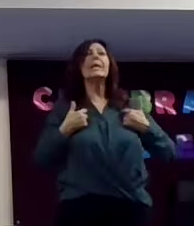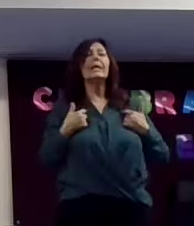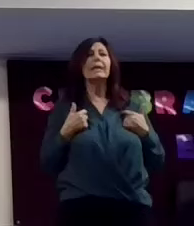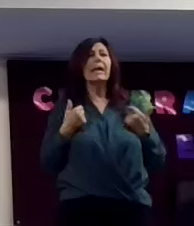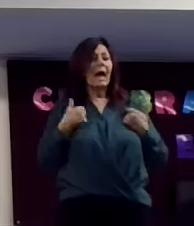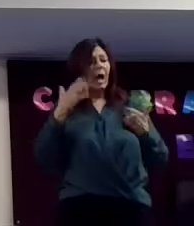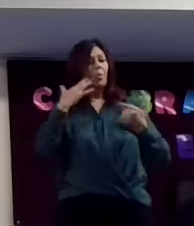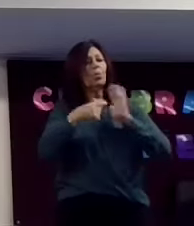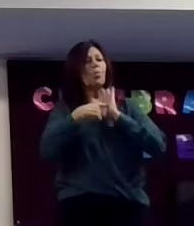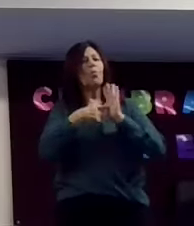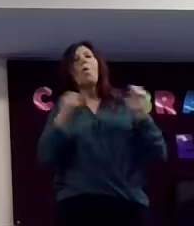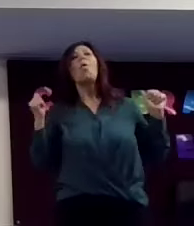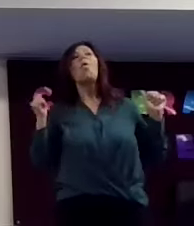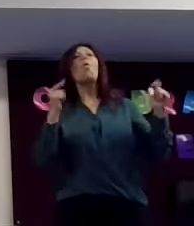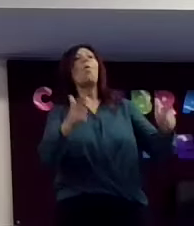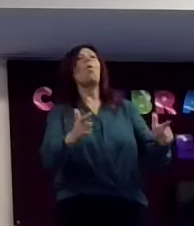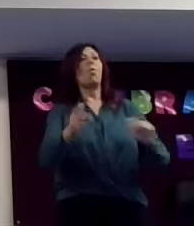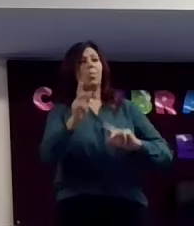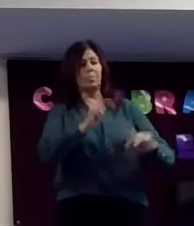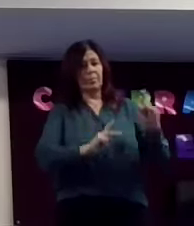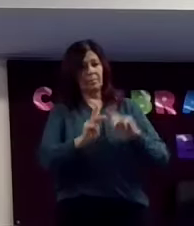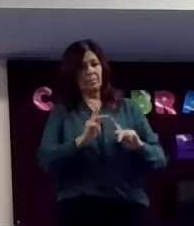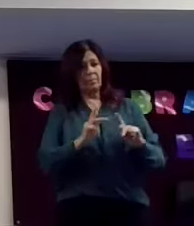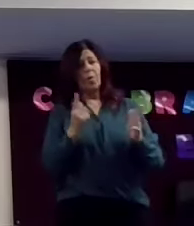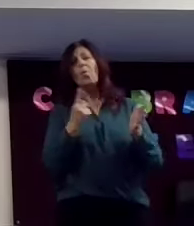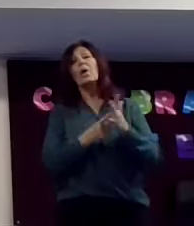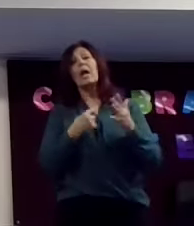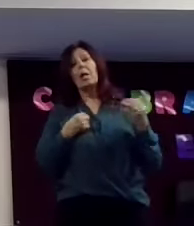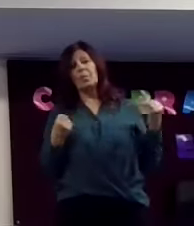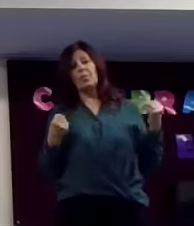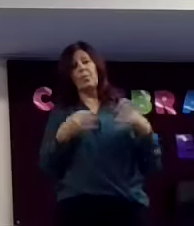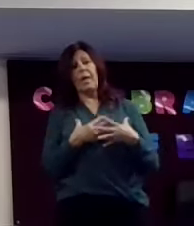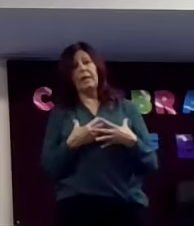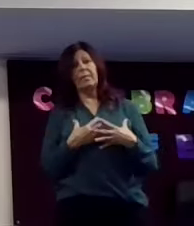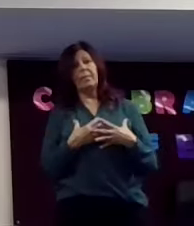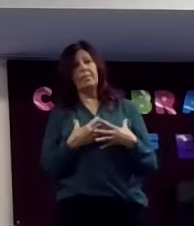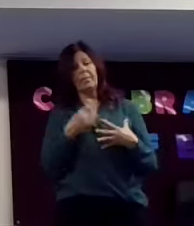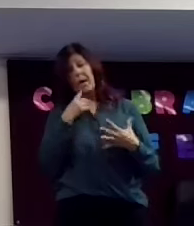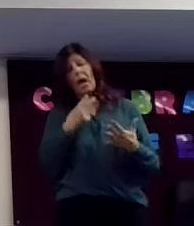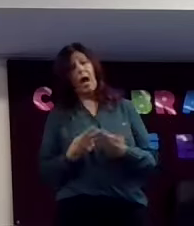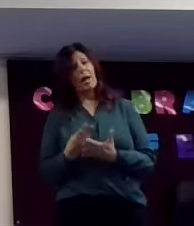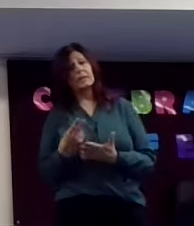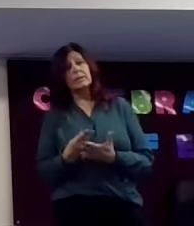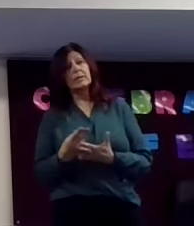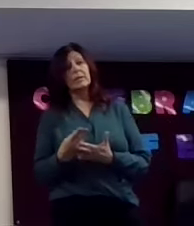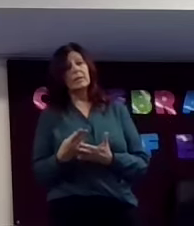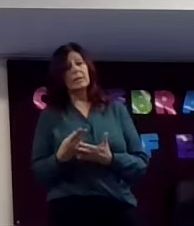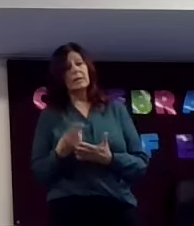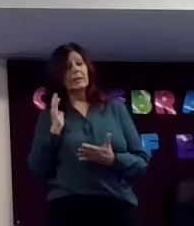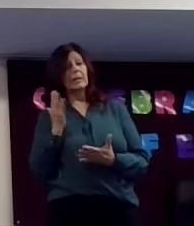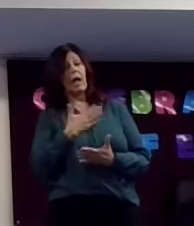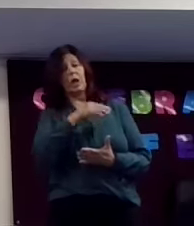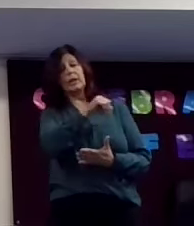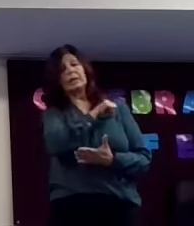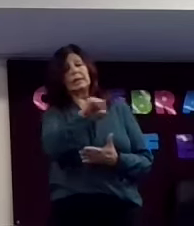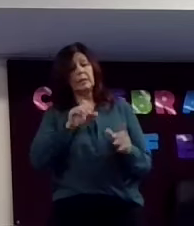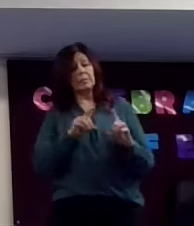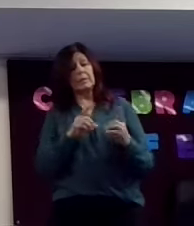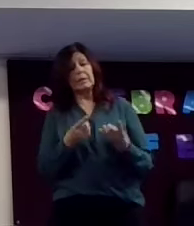am going to represent everyone. What I'm afraid of on the other side, frankly, in our assembly